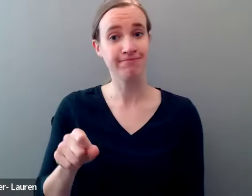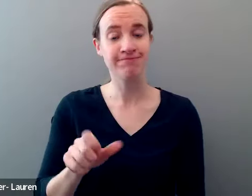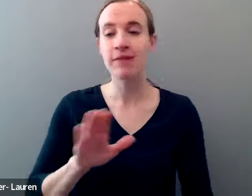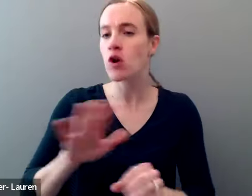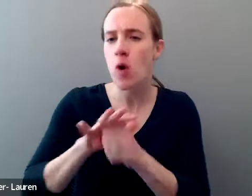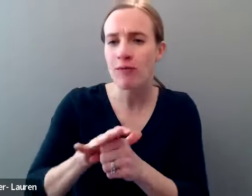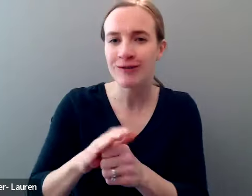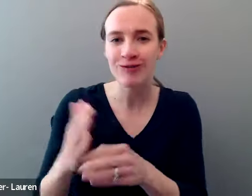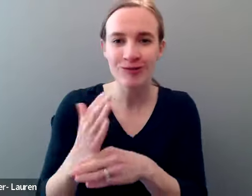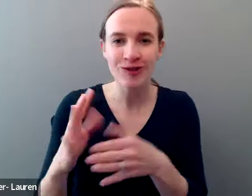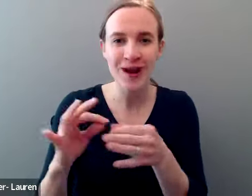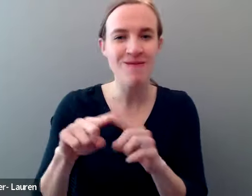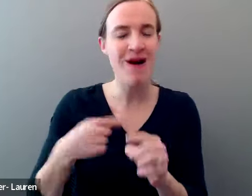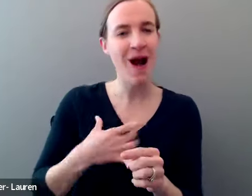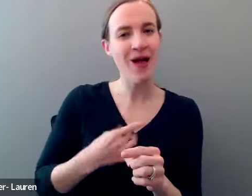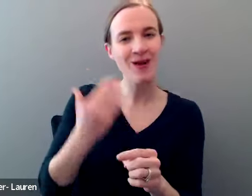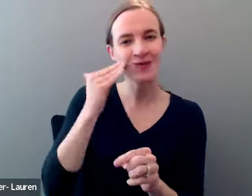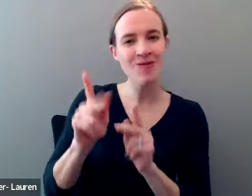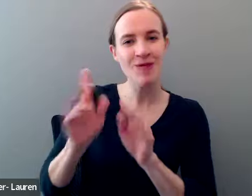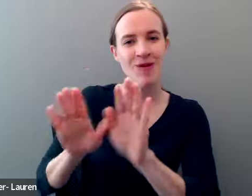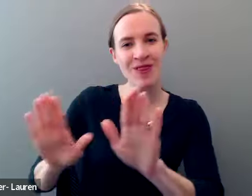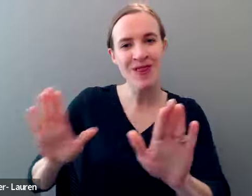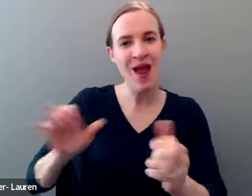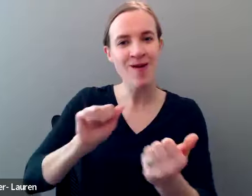fun to see what people do.